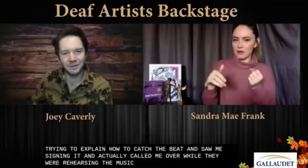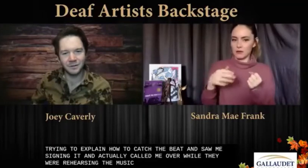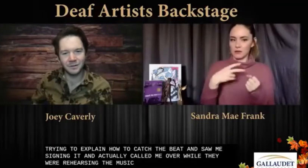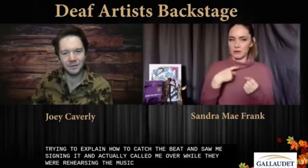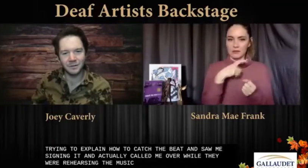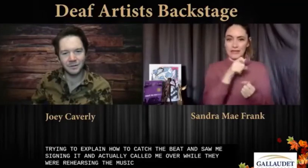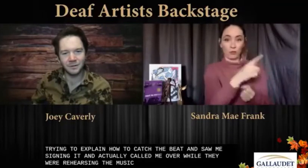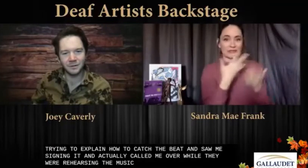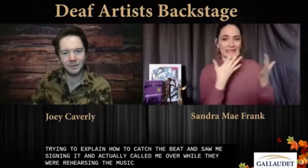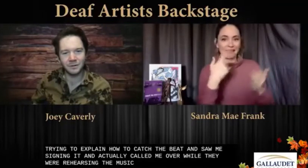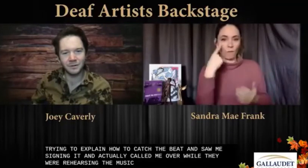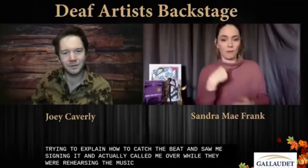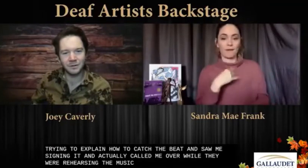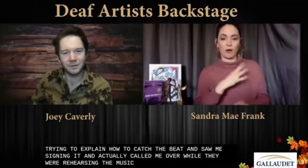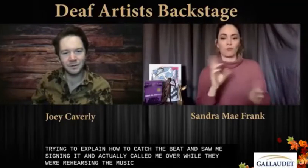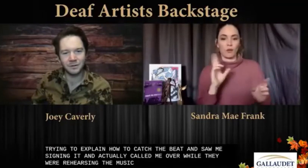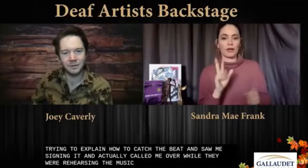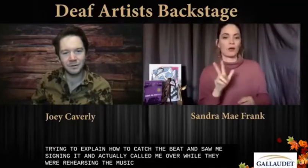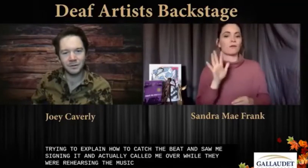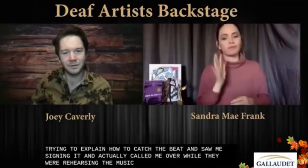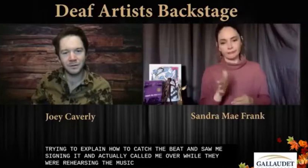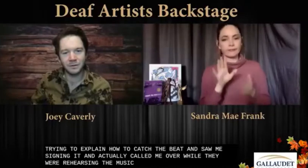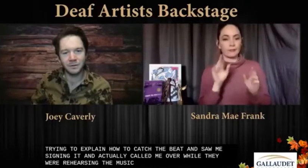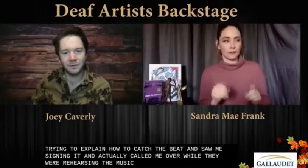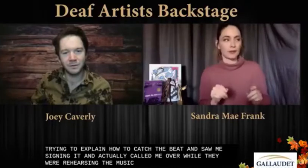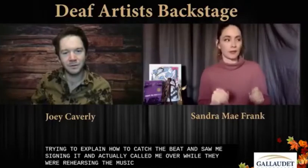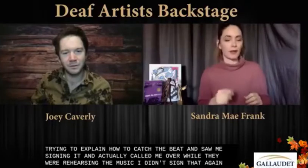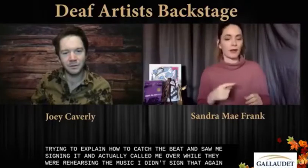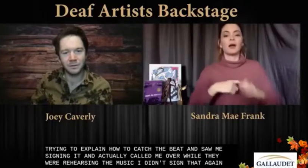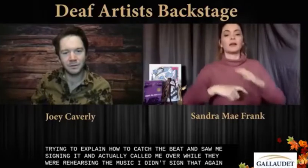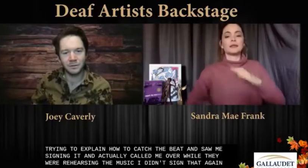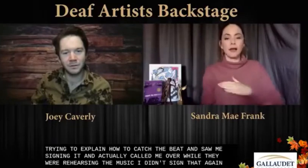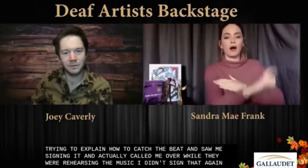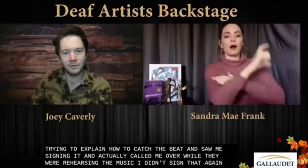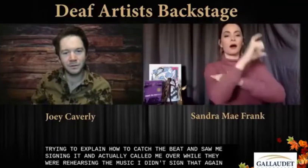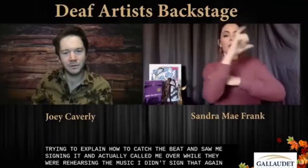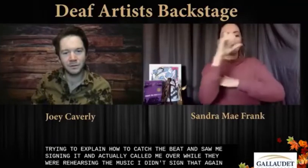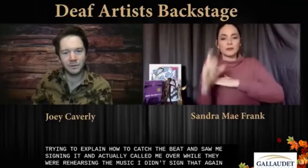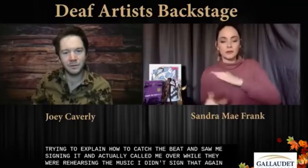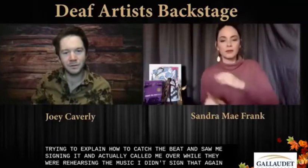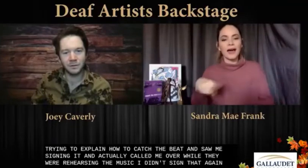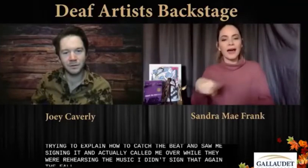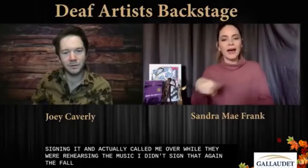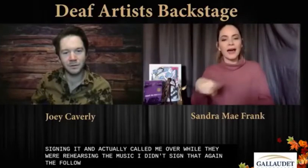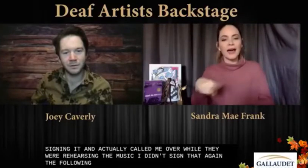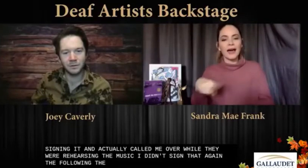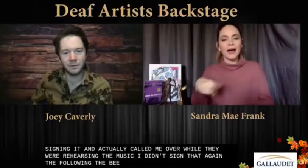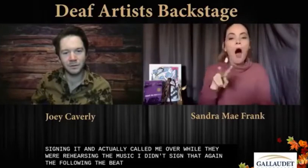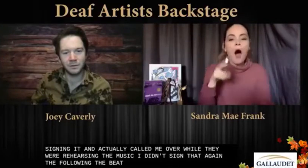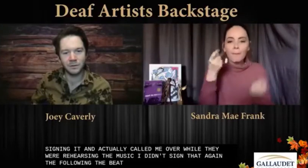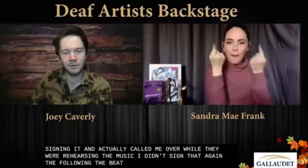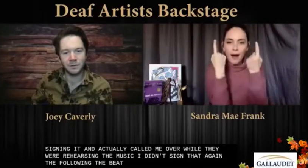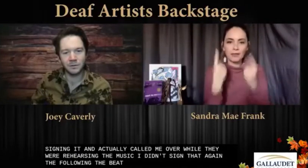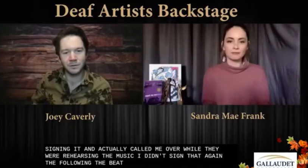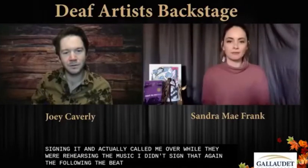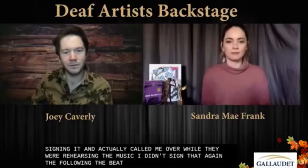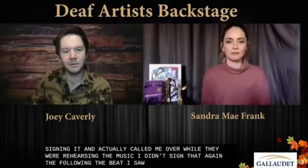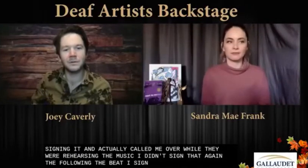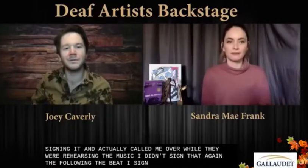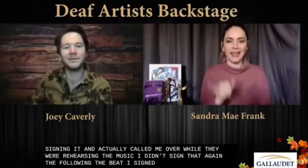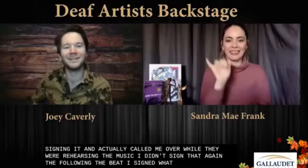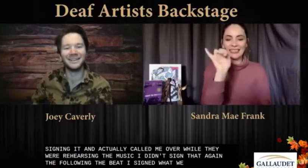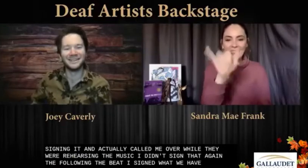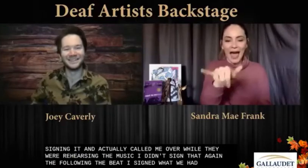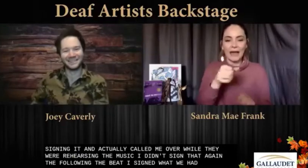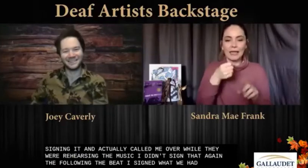was a little nervous and he said hey why don't you go ahead and sign that again so following the beat I signed